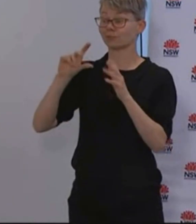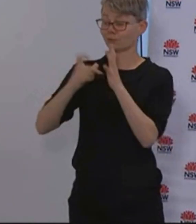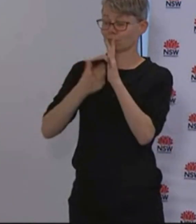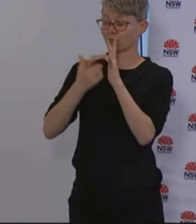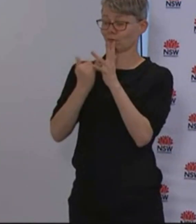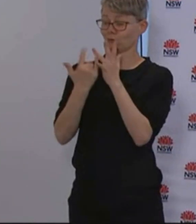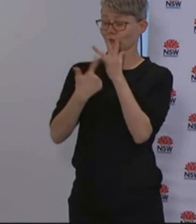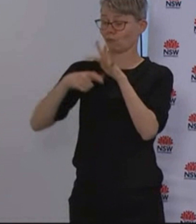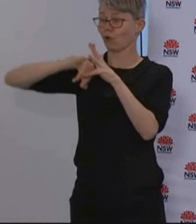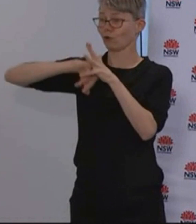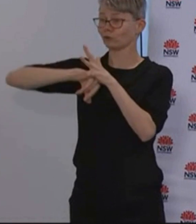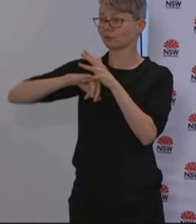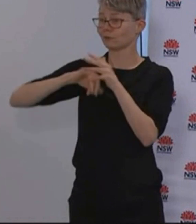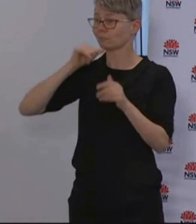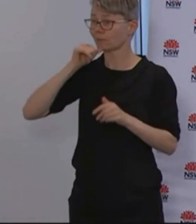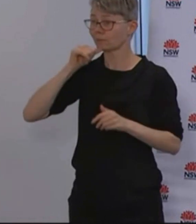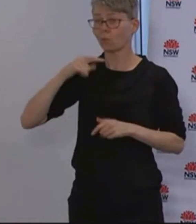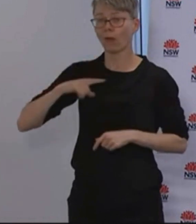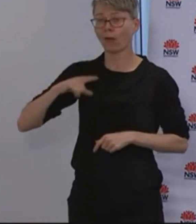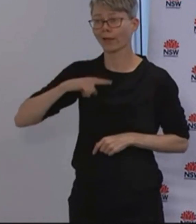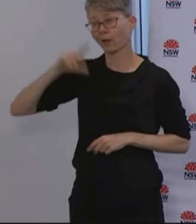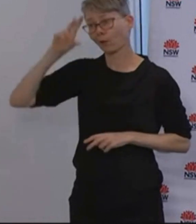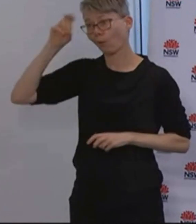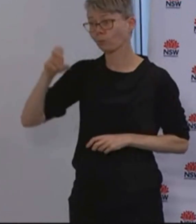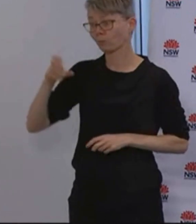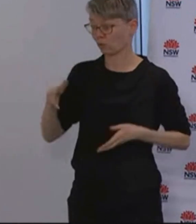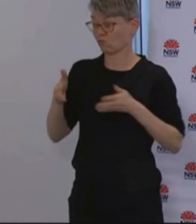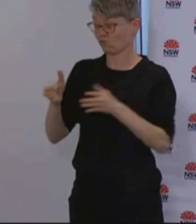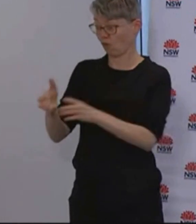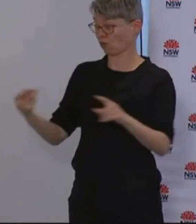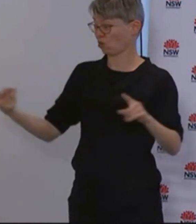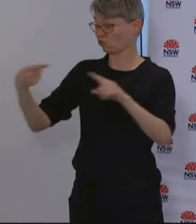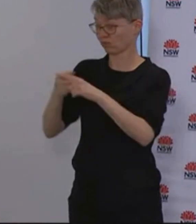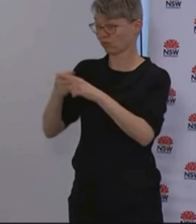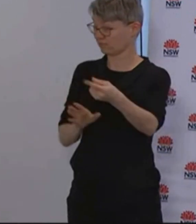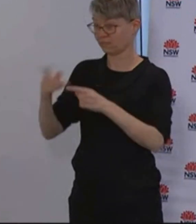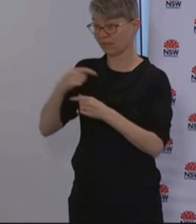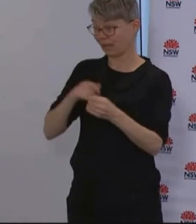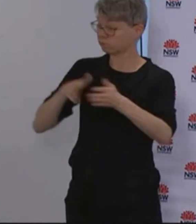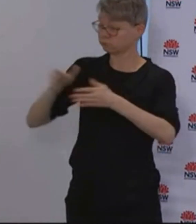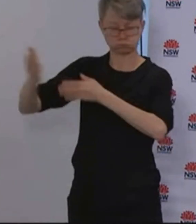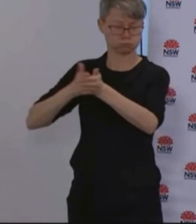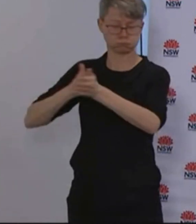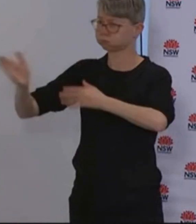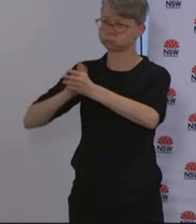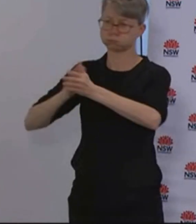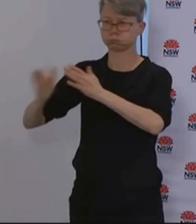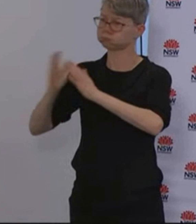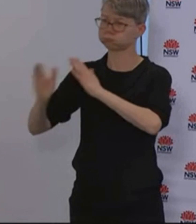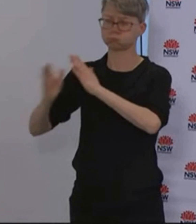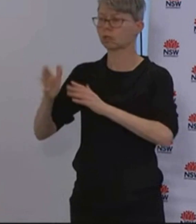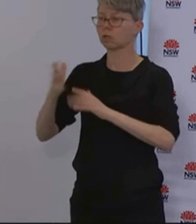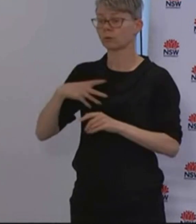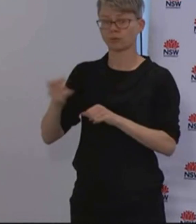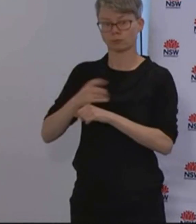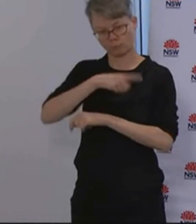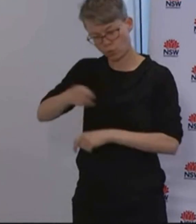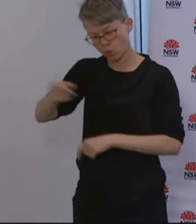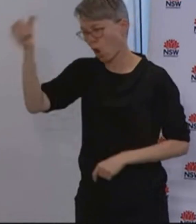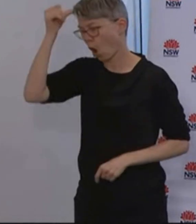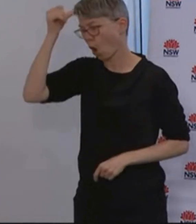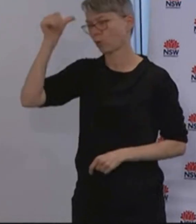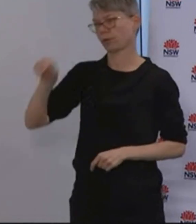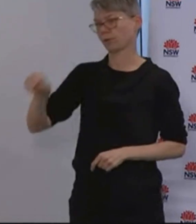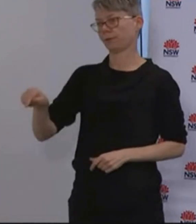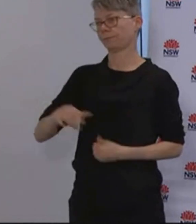It is on a popular route, and we want to make sure that the message is far and wide. But